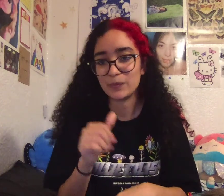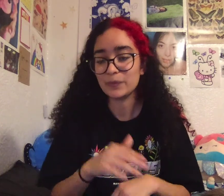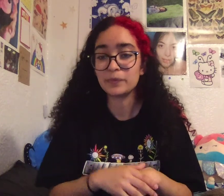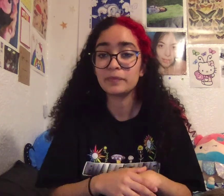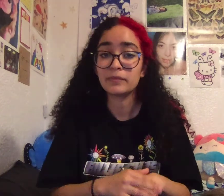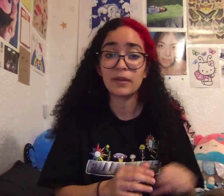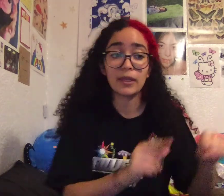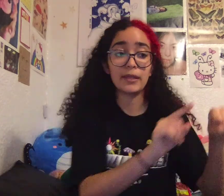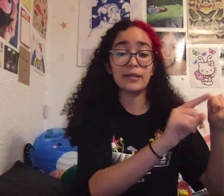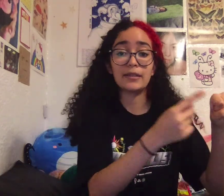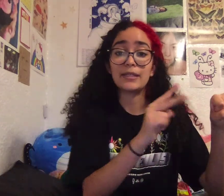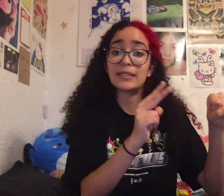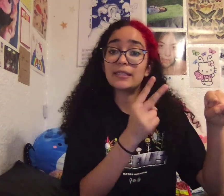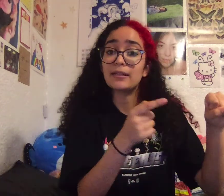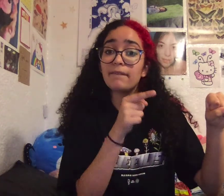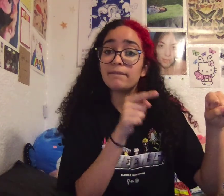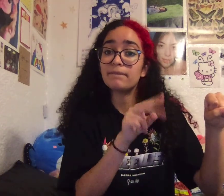is Venus.